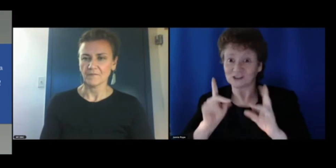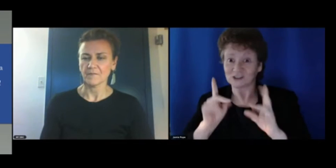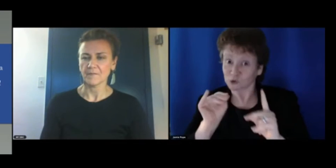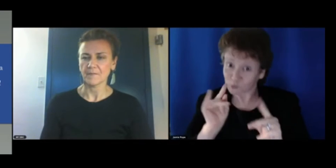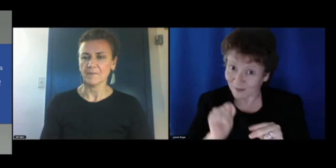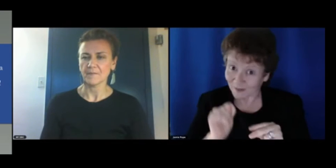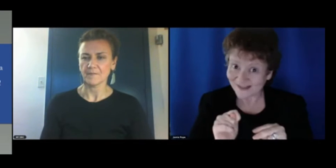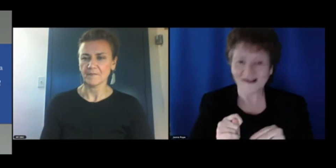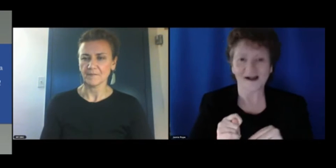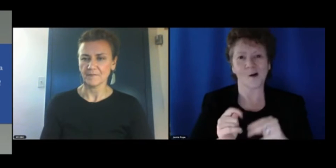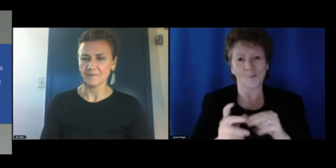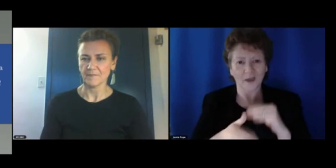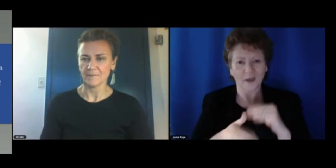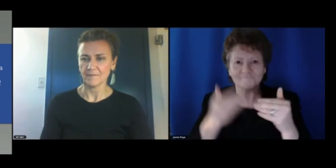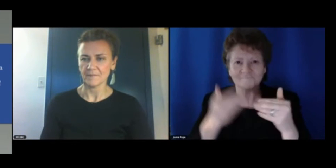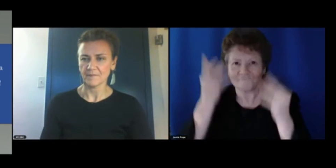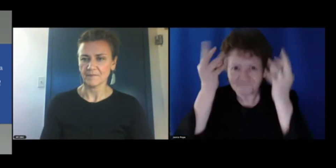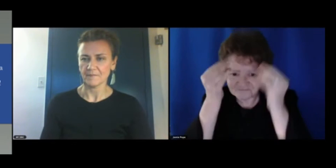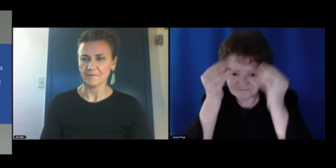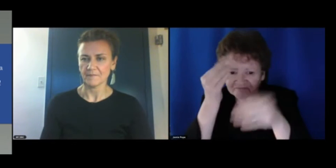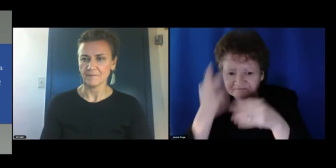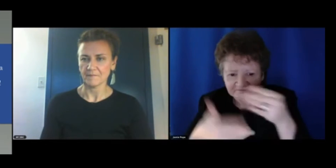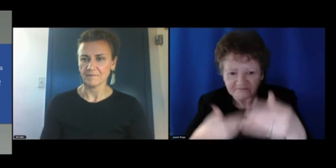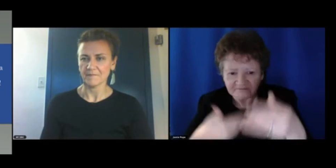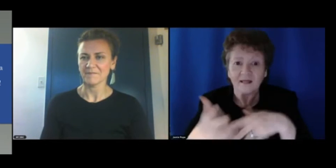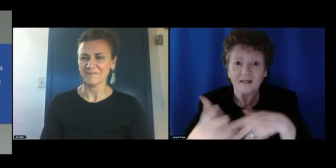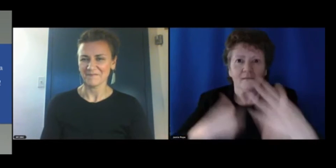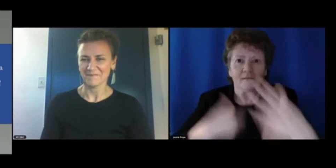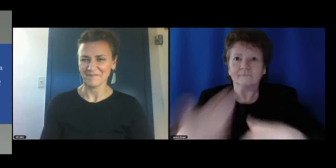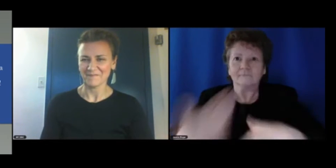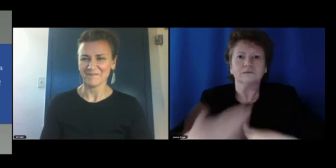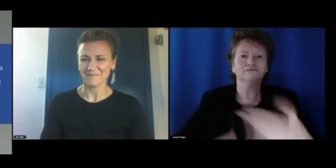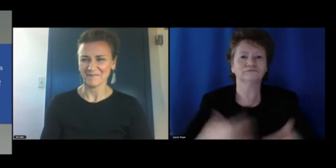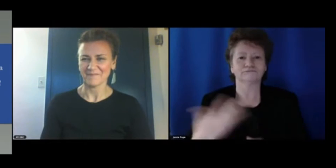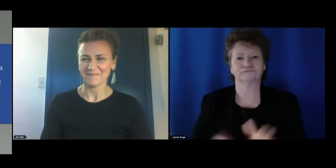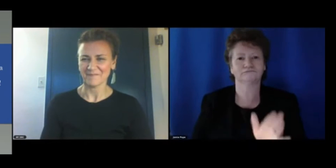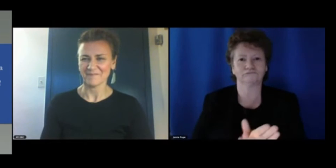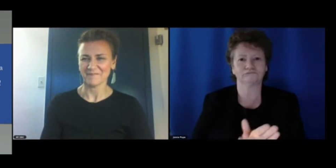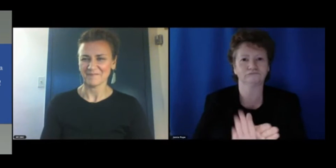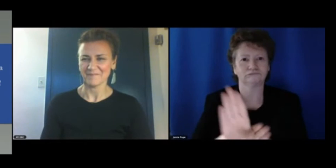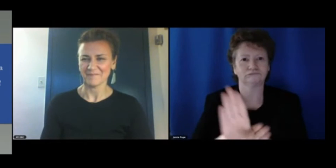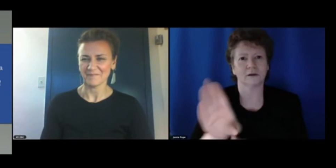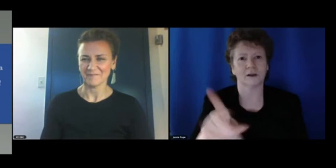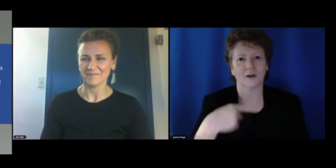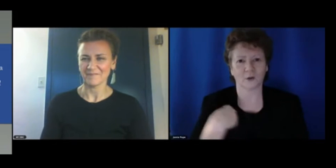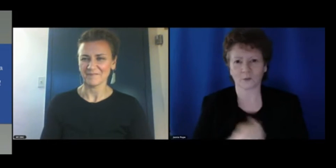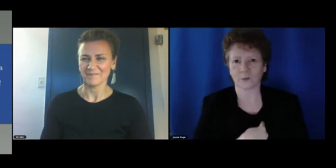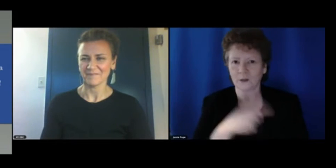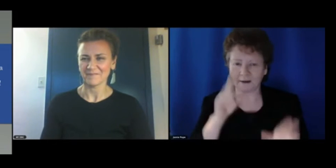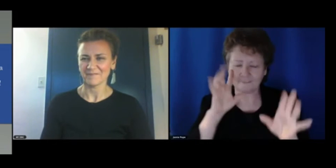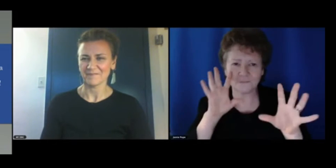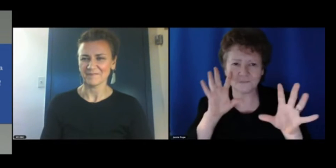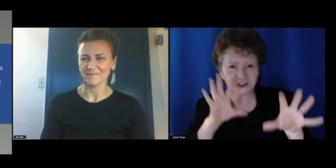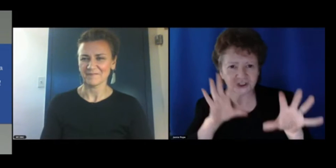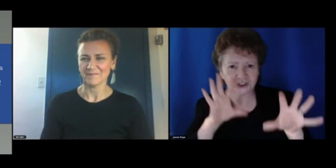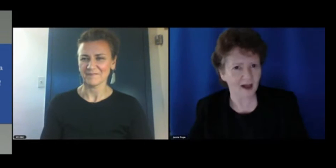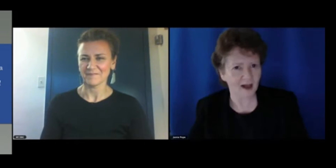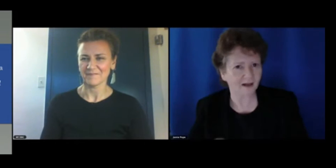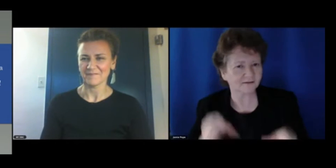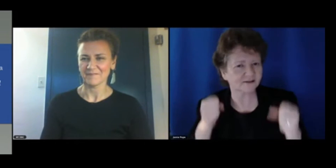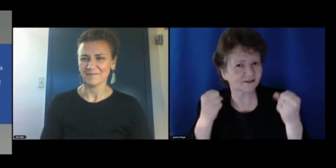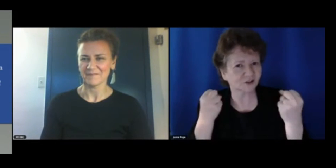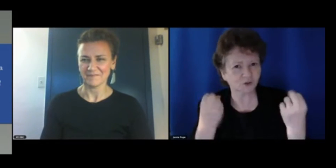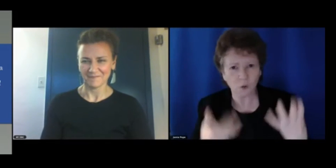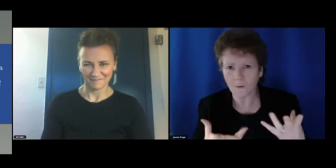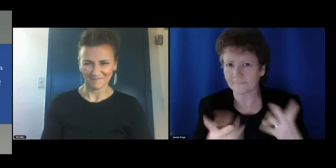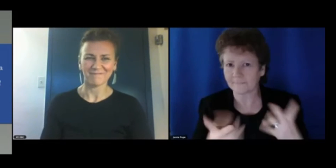possible. We thought, yes, that's definitely possible. We can do it. So then we started thinking about how to develop